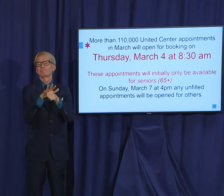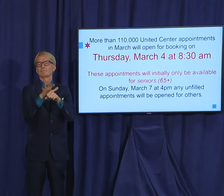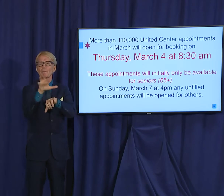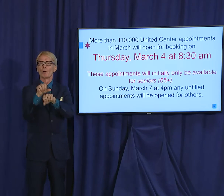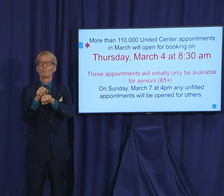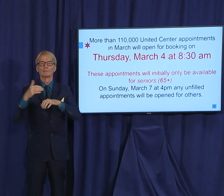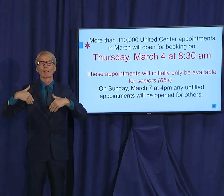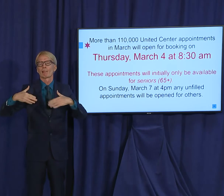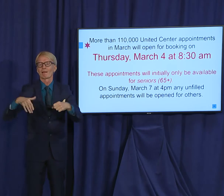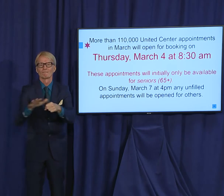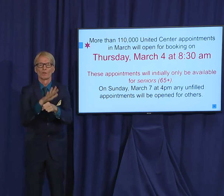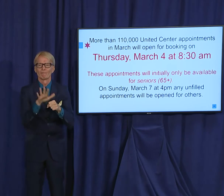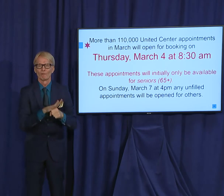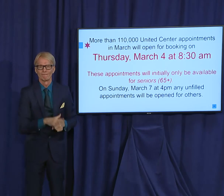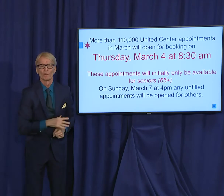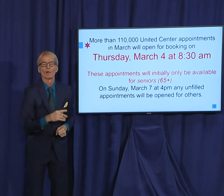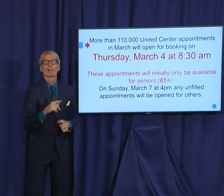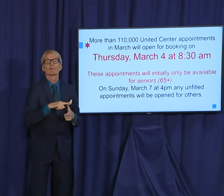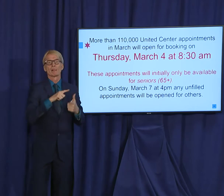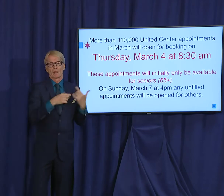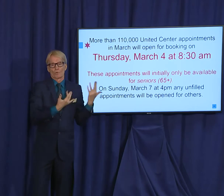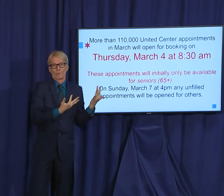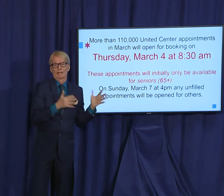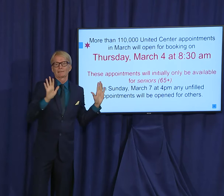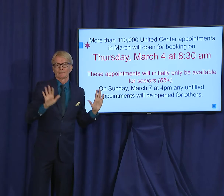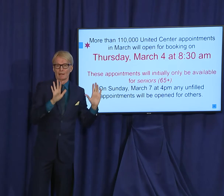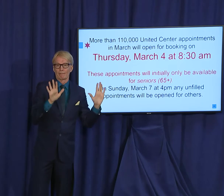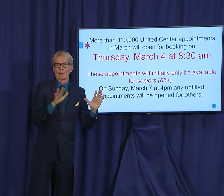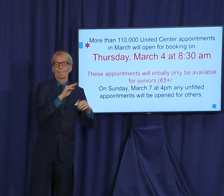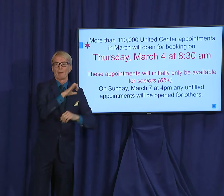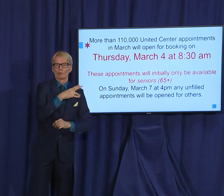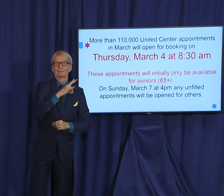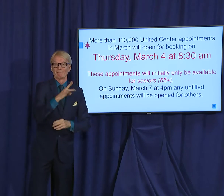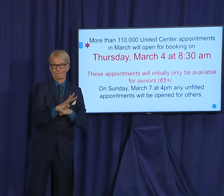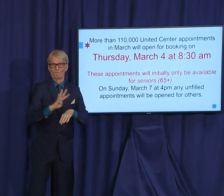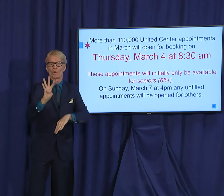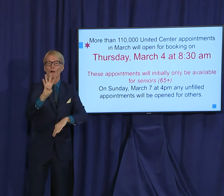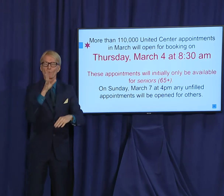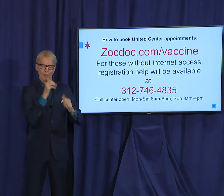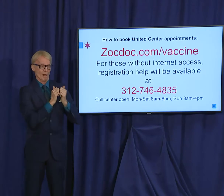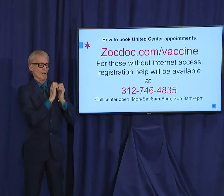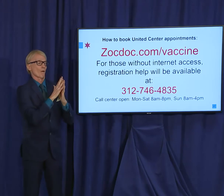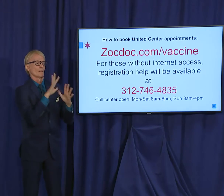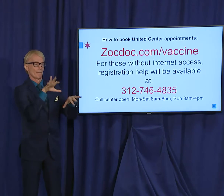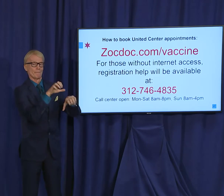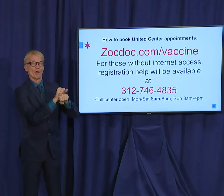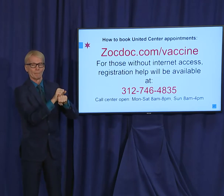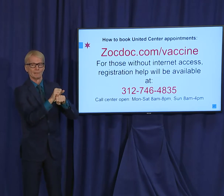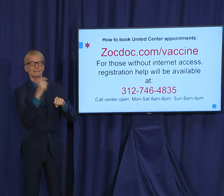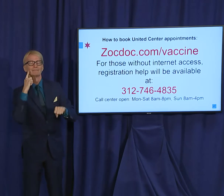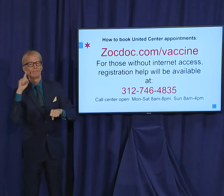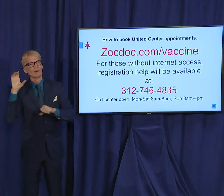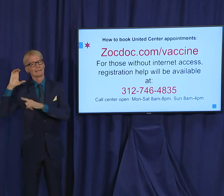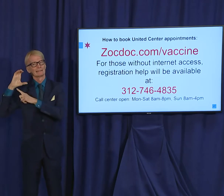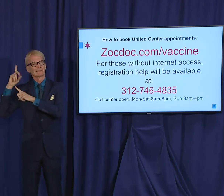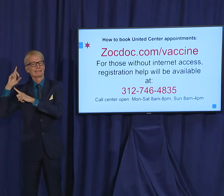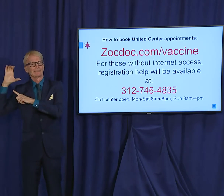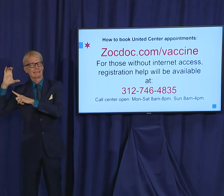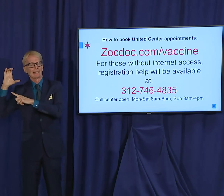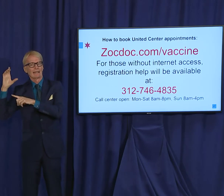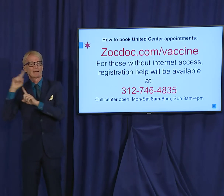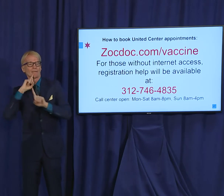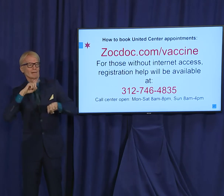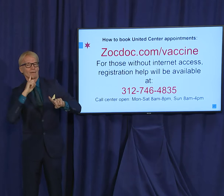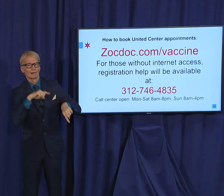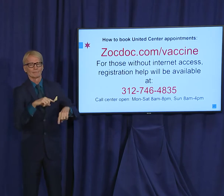by seniors, they would then open, consistent, of course, with CDC guidance that we want to make sure that all appointments are being filled. Again, you already saw,